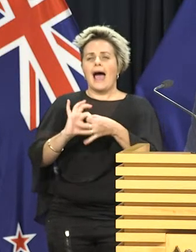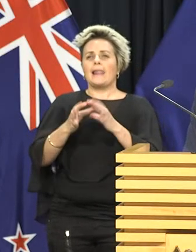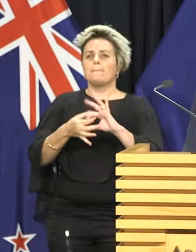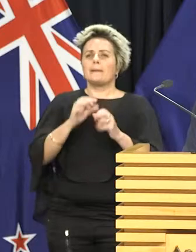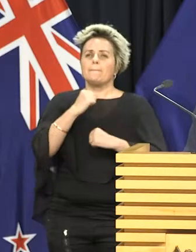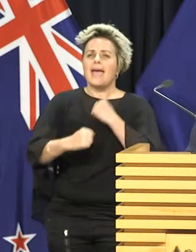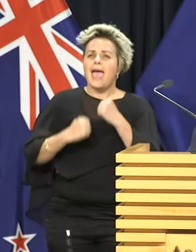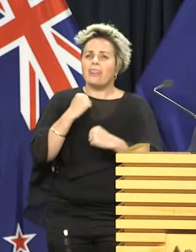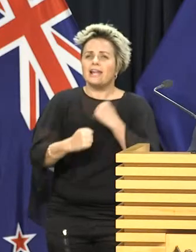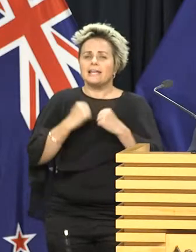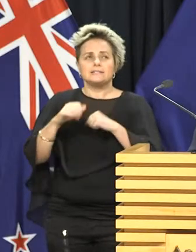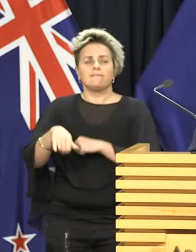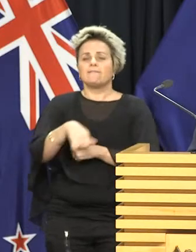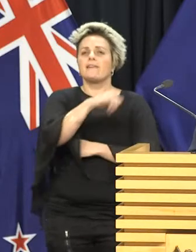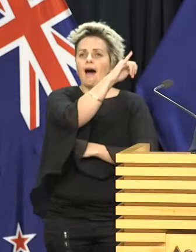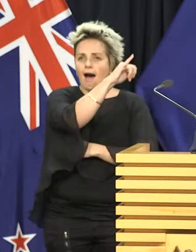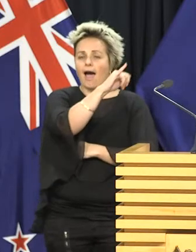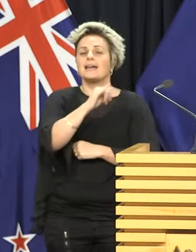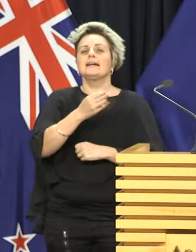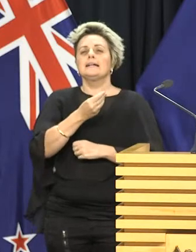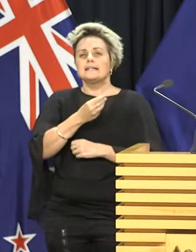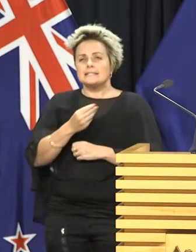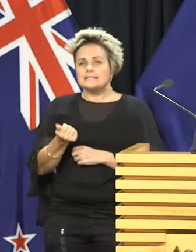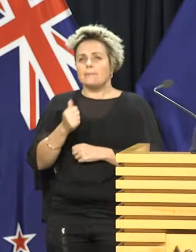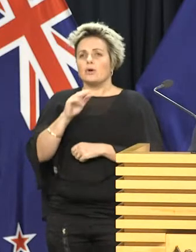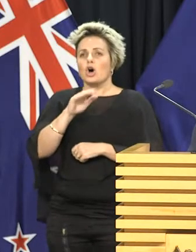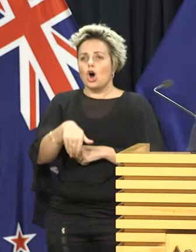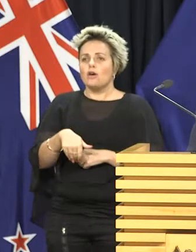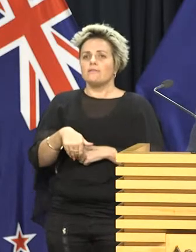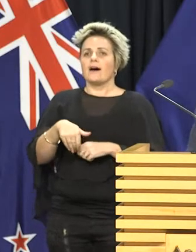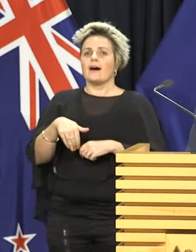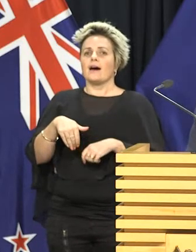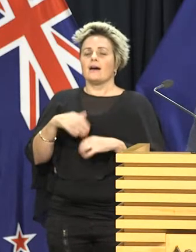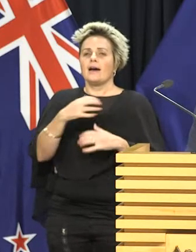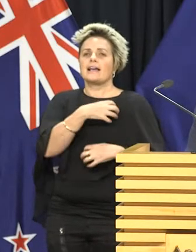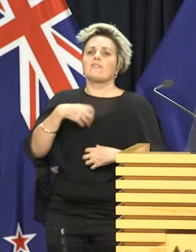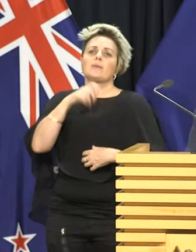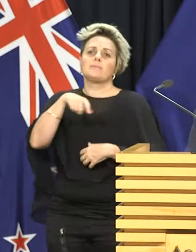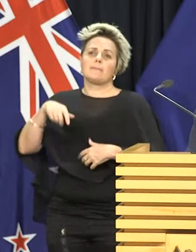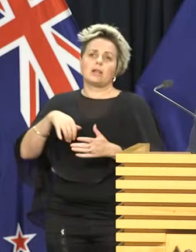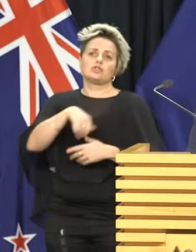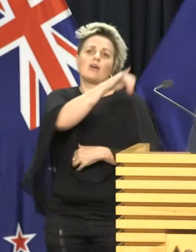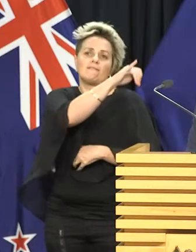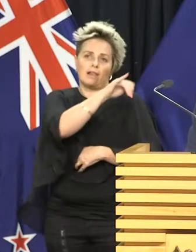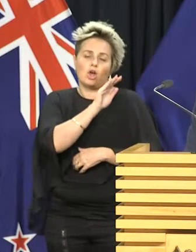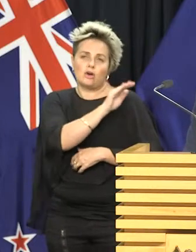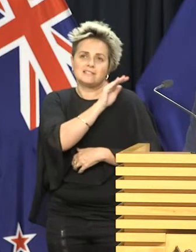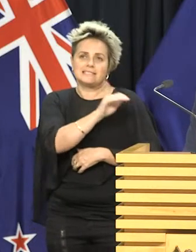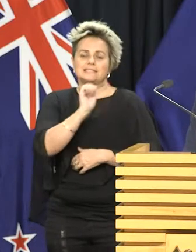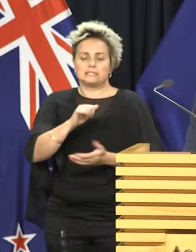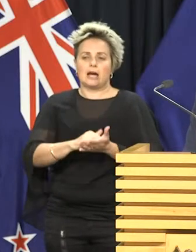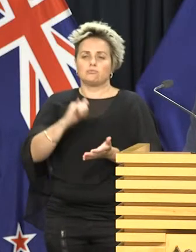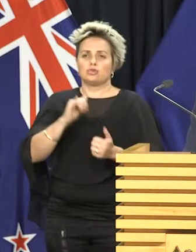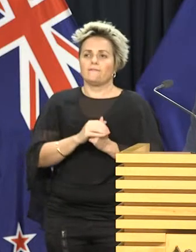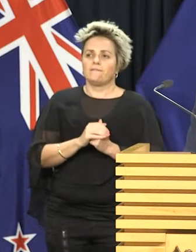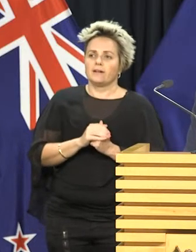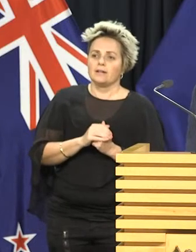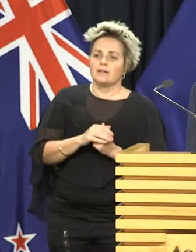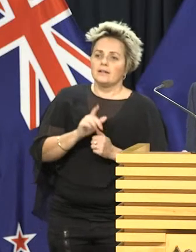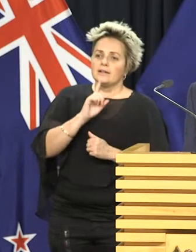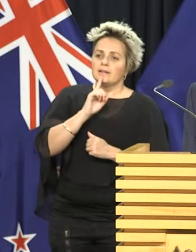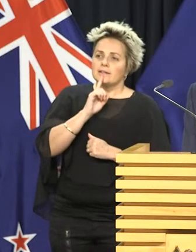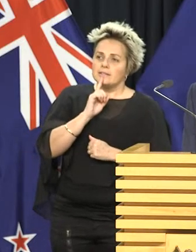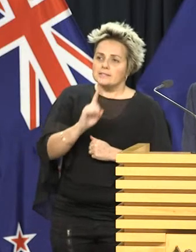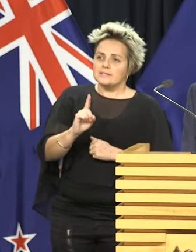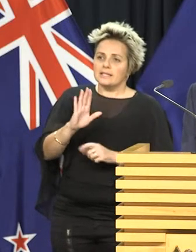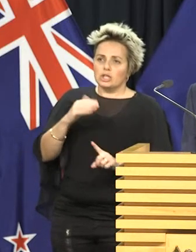Olympian athletes, and there were a couple related to diplomats travelling overseas. You mentioned, I think there's about upward of 8,000 Maori who've been vaccinated